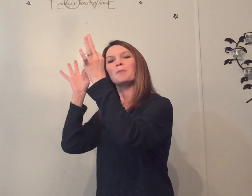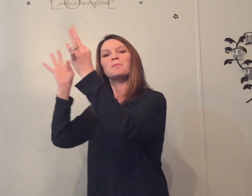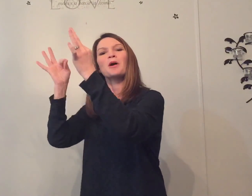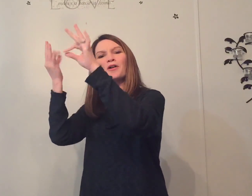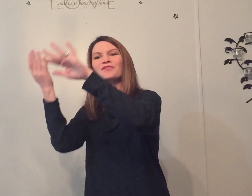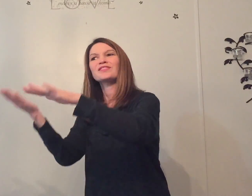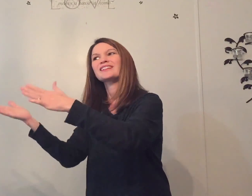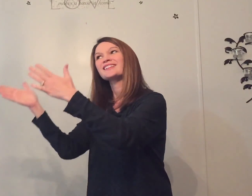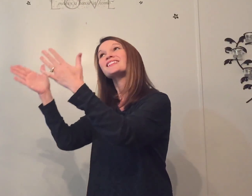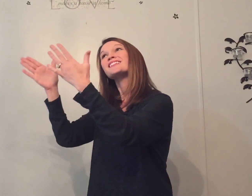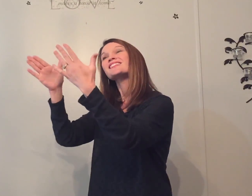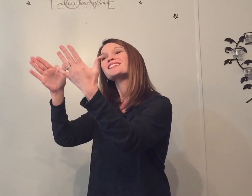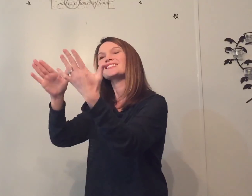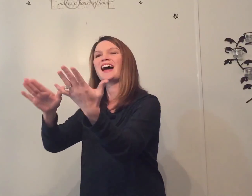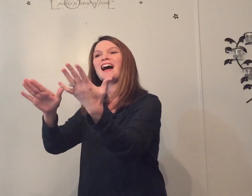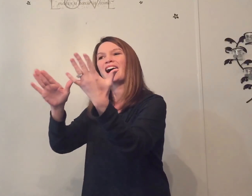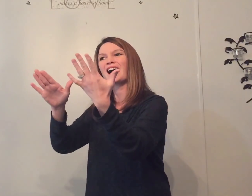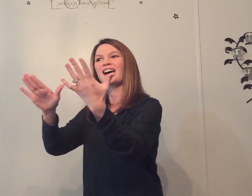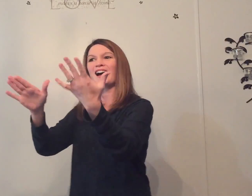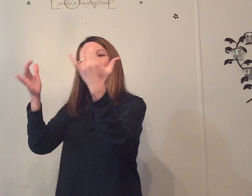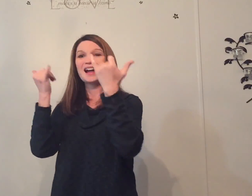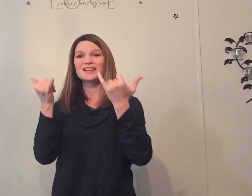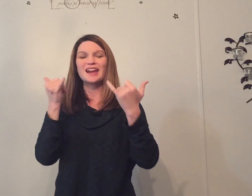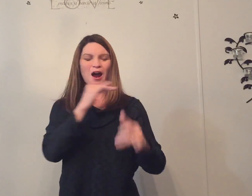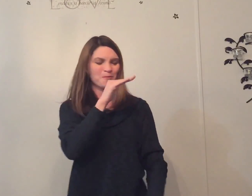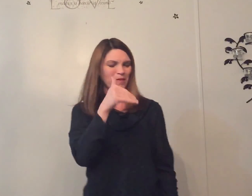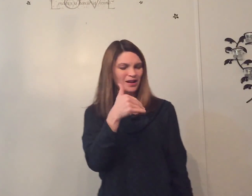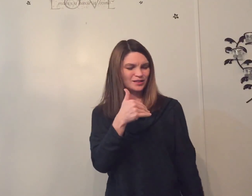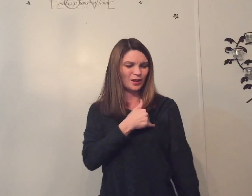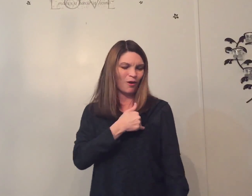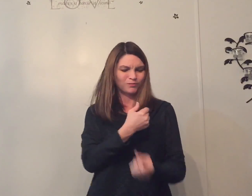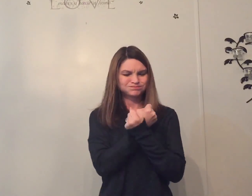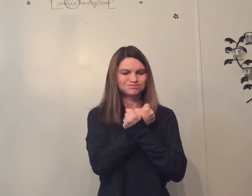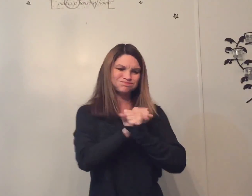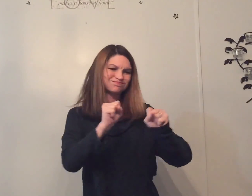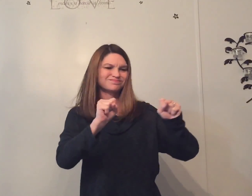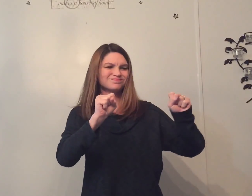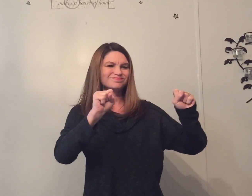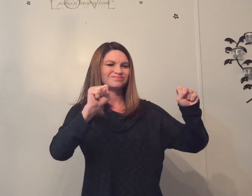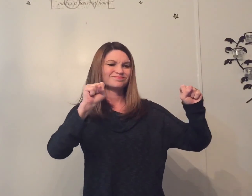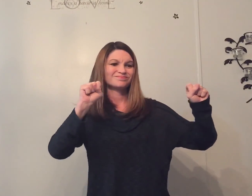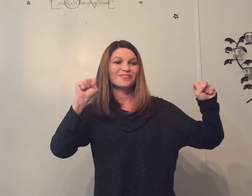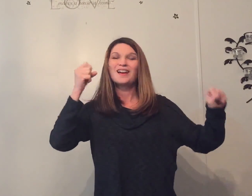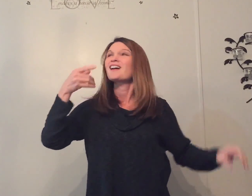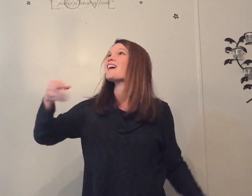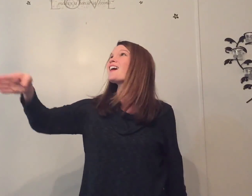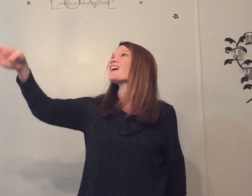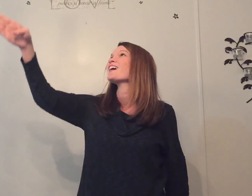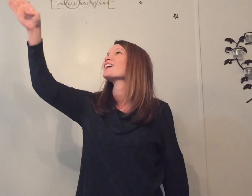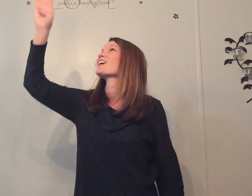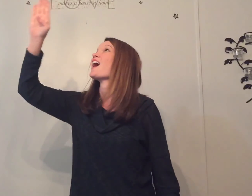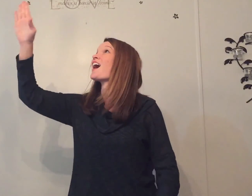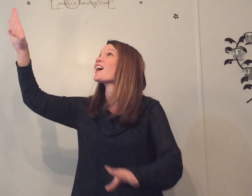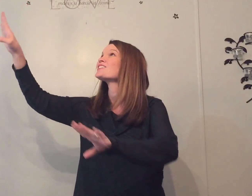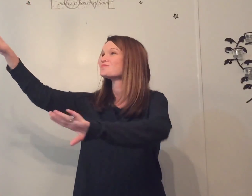died, My sinful son is counted free, For God the just